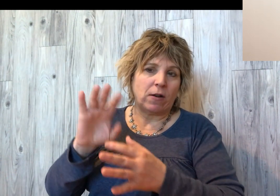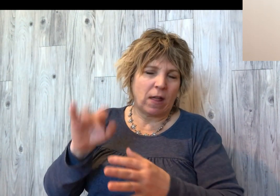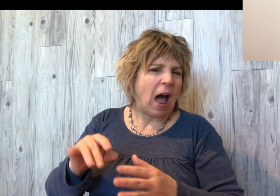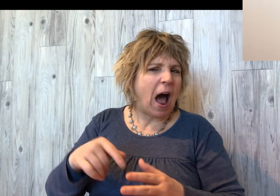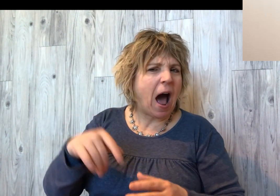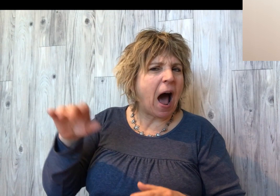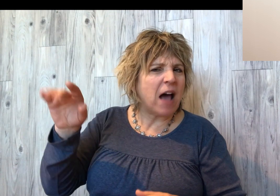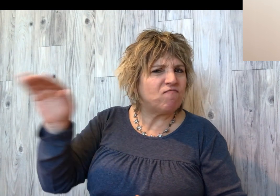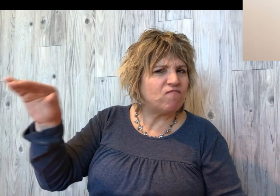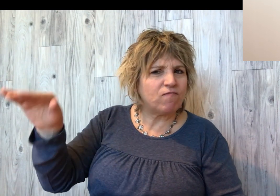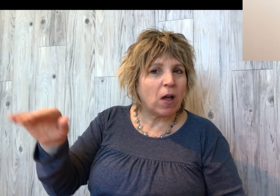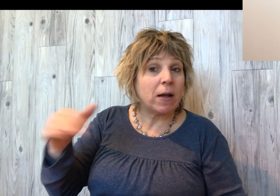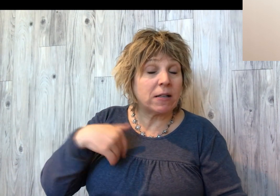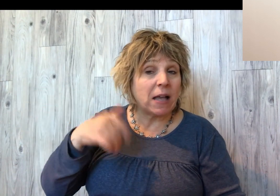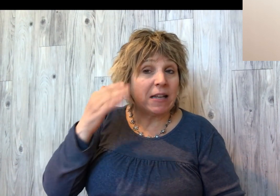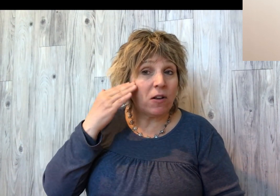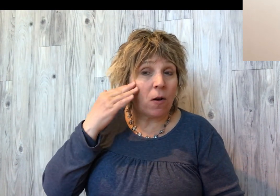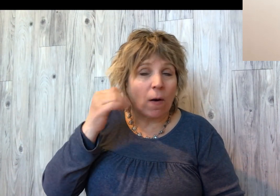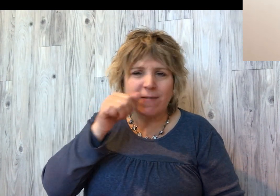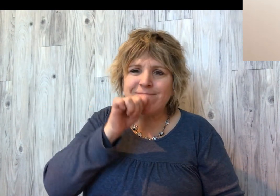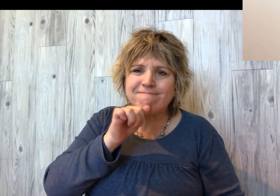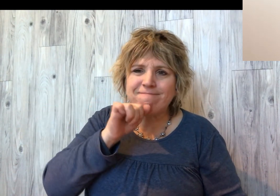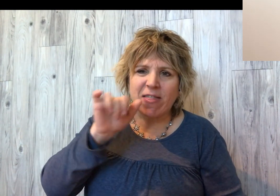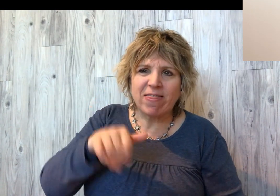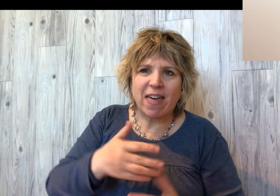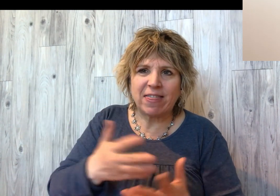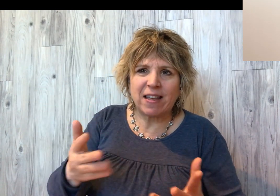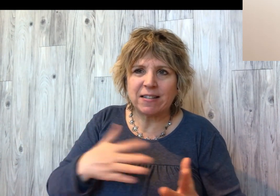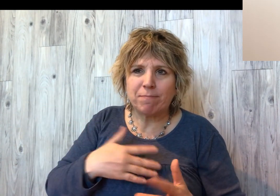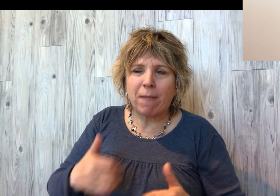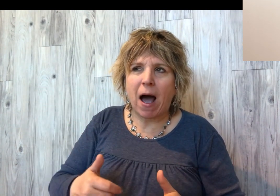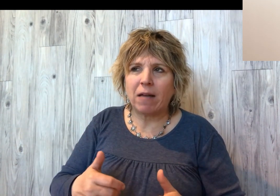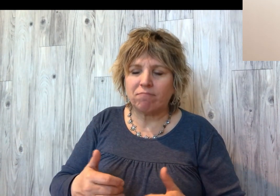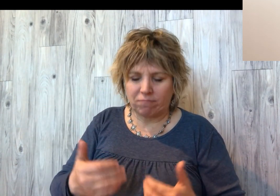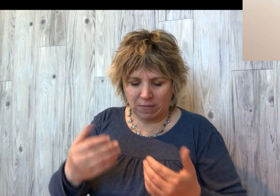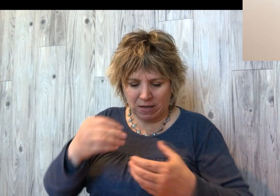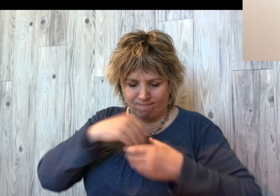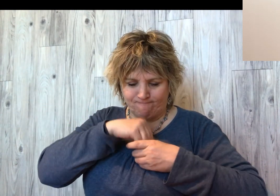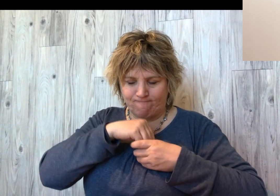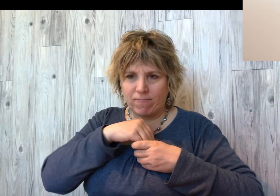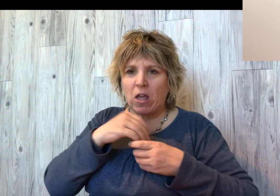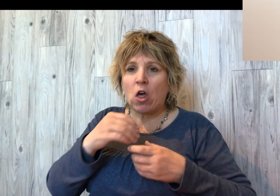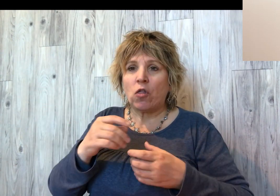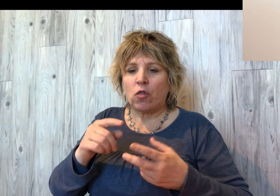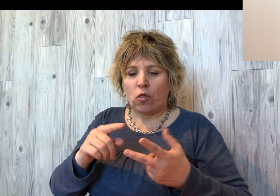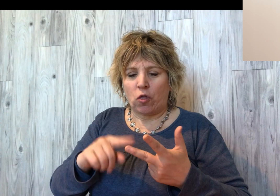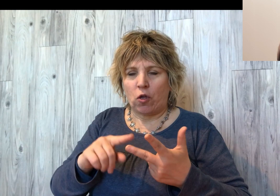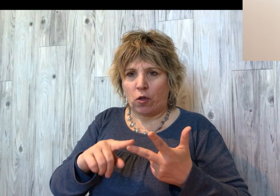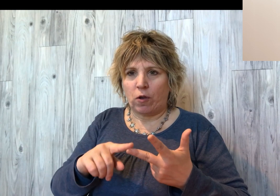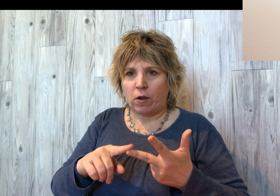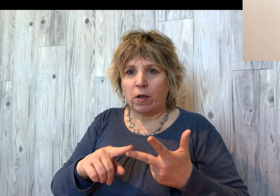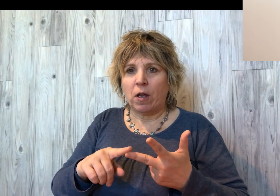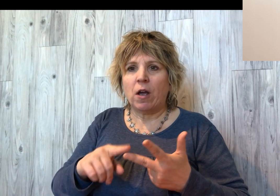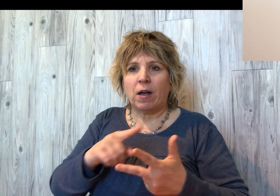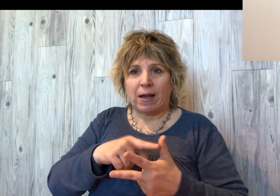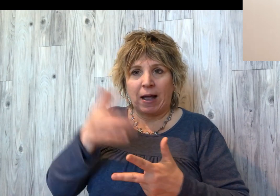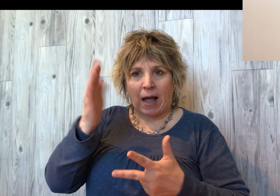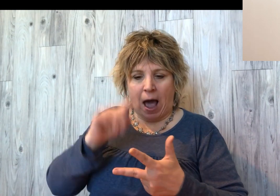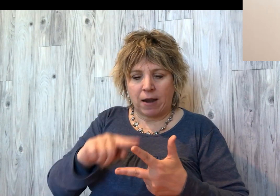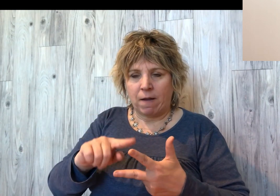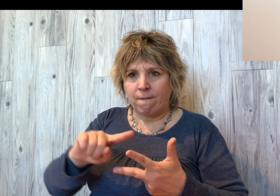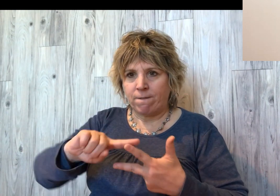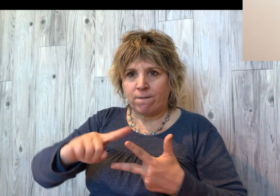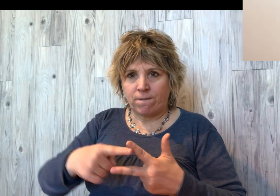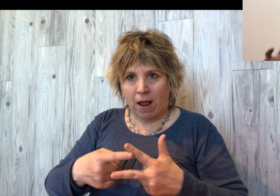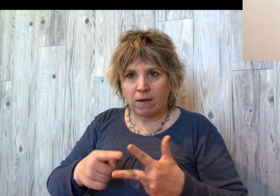And I ask them that because I want to know. I need to deal with that stuff in my heart. Here's the third thing I do. Once I've gone to God and I've gone to a friend and I've